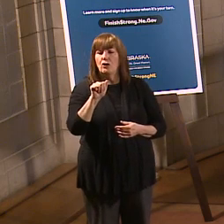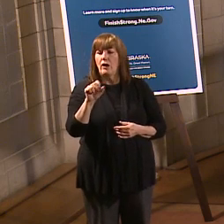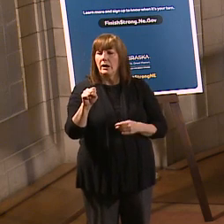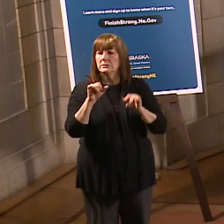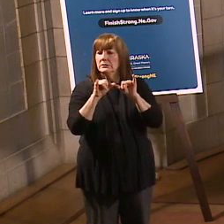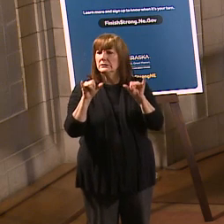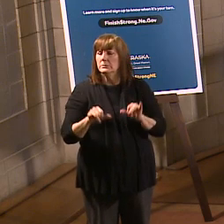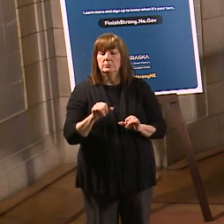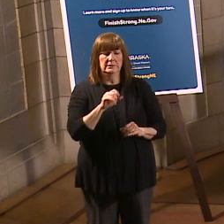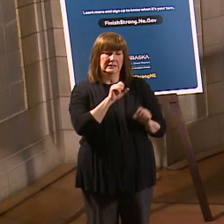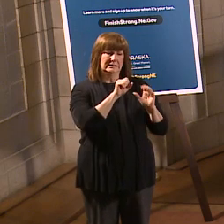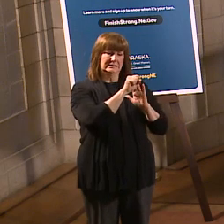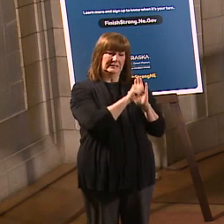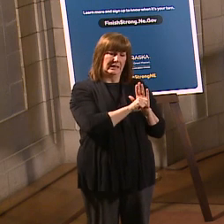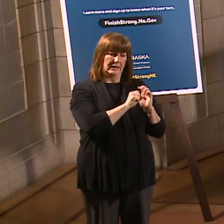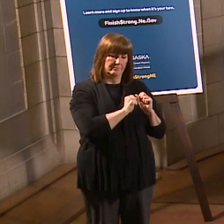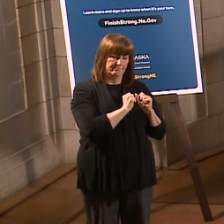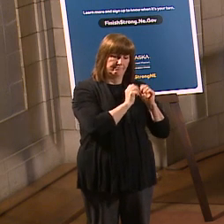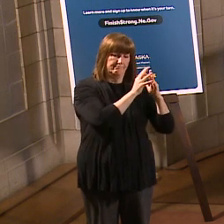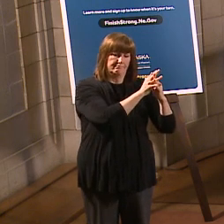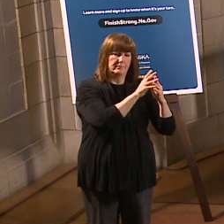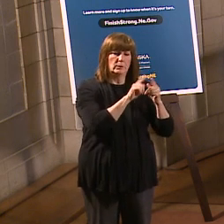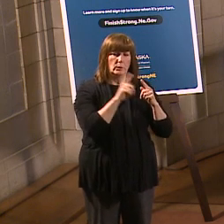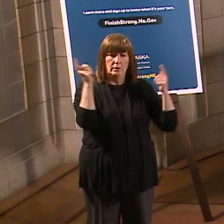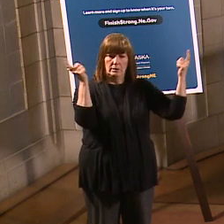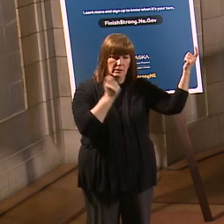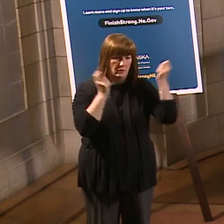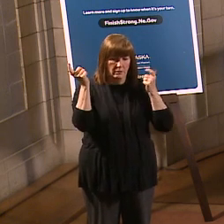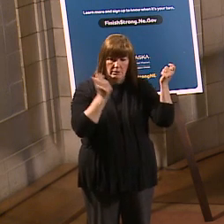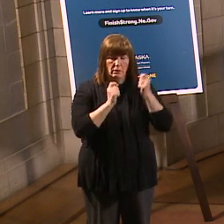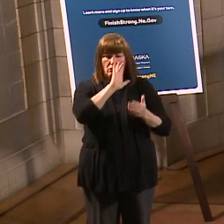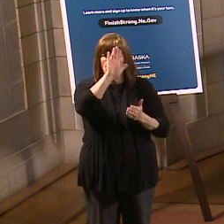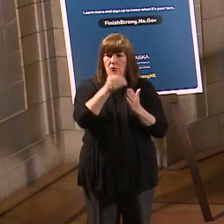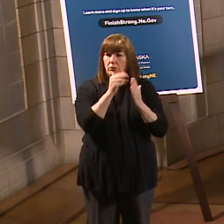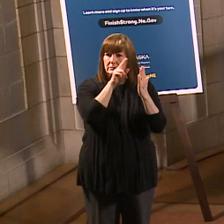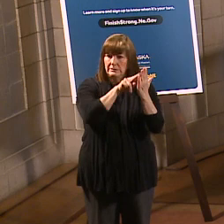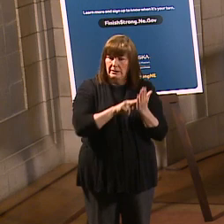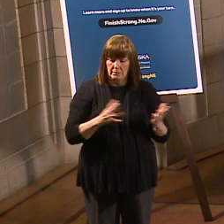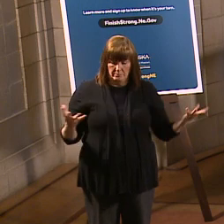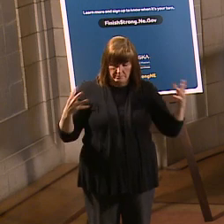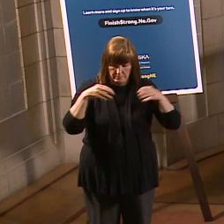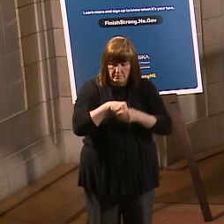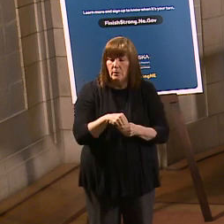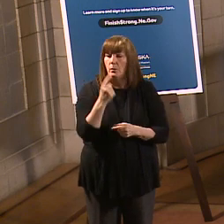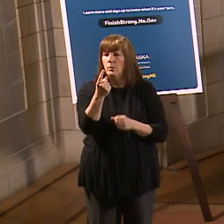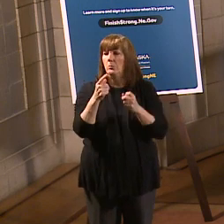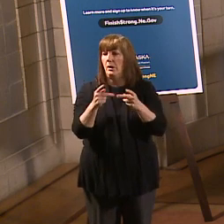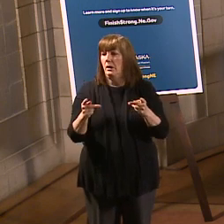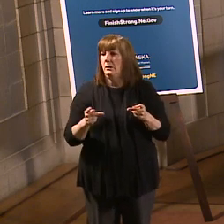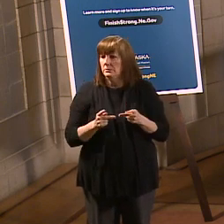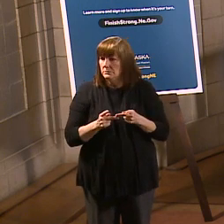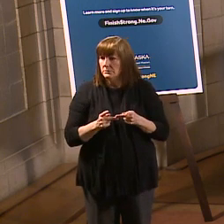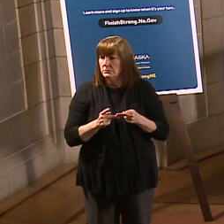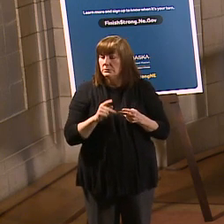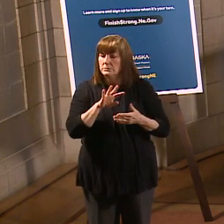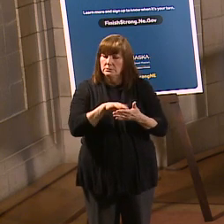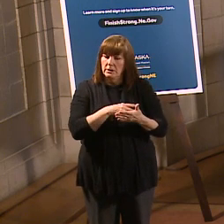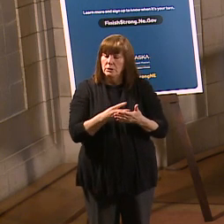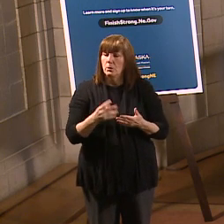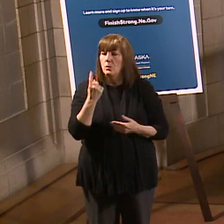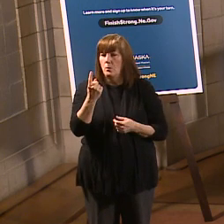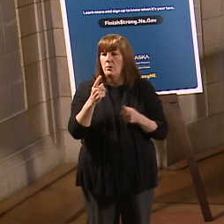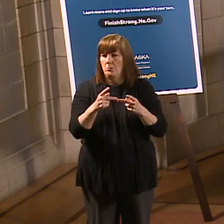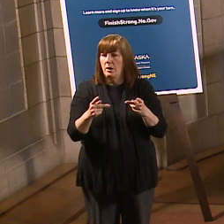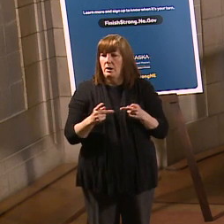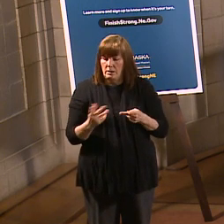the system that the state is putting together to really pull together all the signups and inventory management and everything, scheduling into one